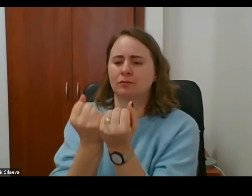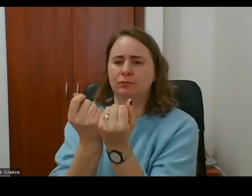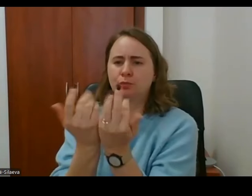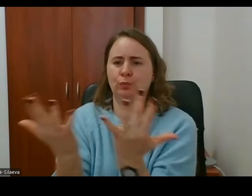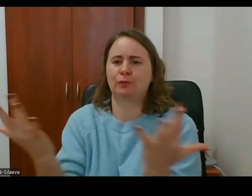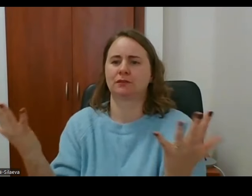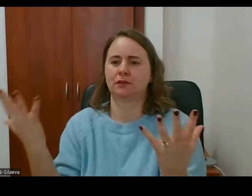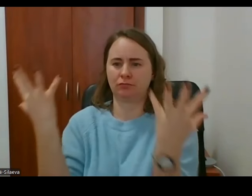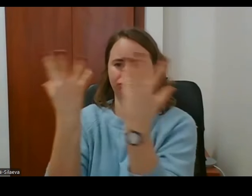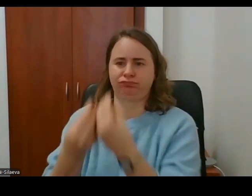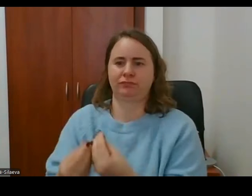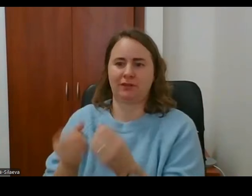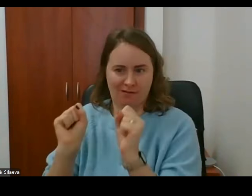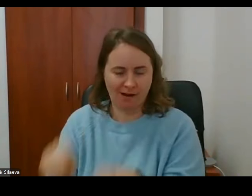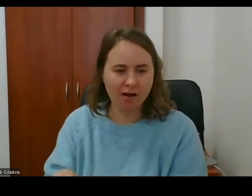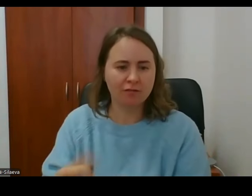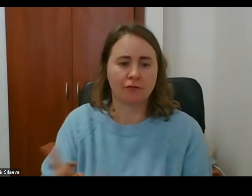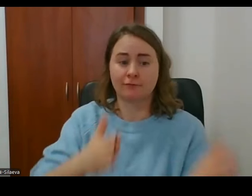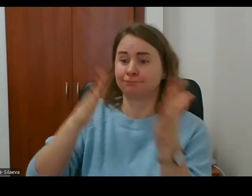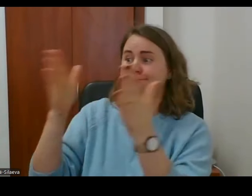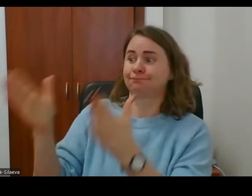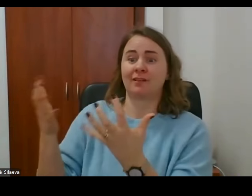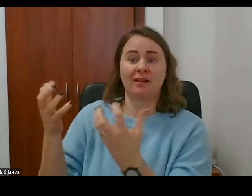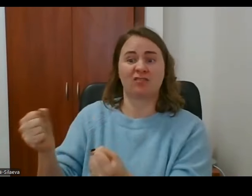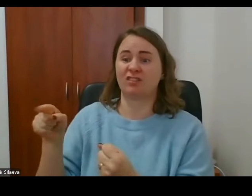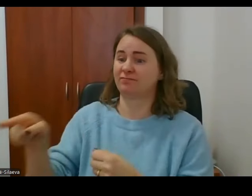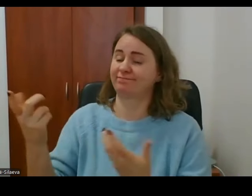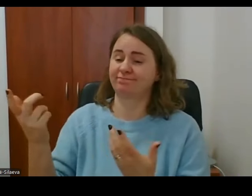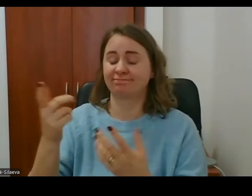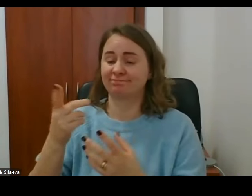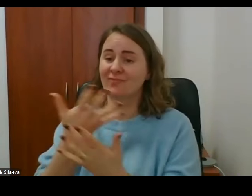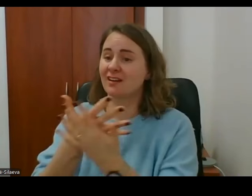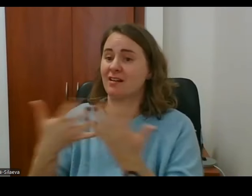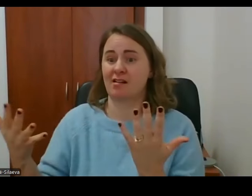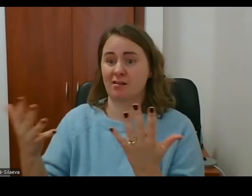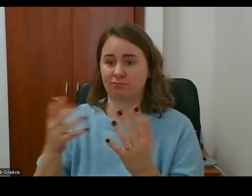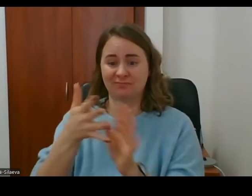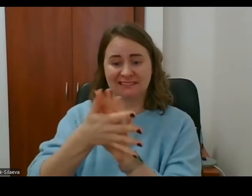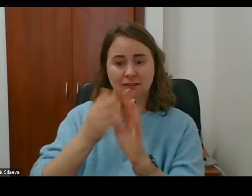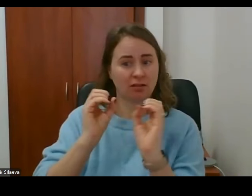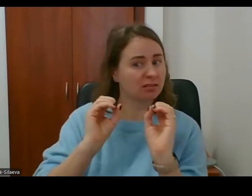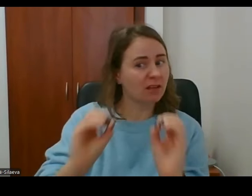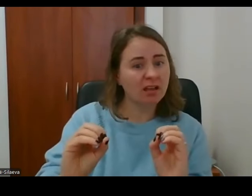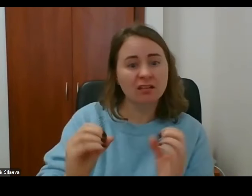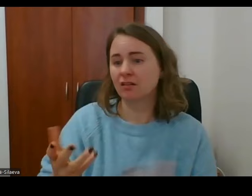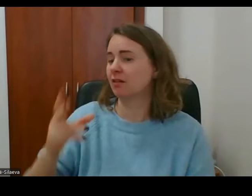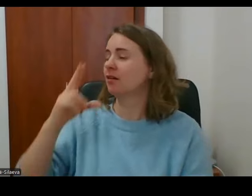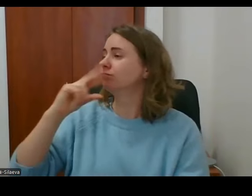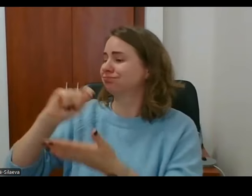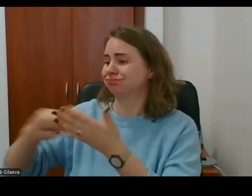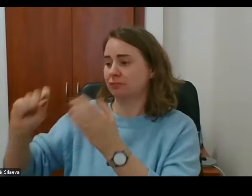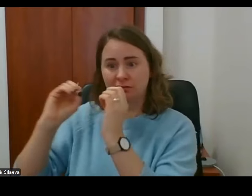national sign language. Also, some communicate only in spoken national language. Some